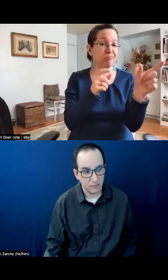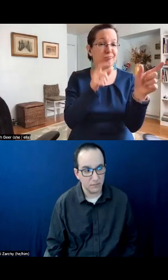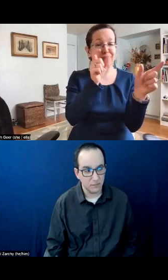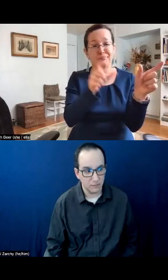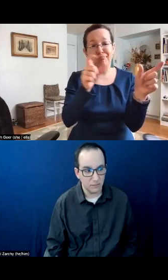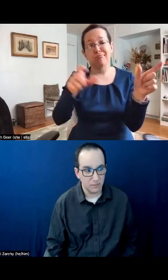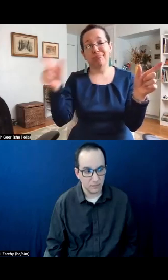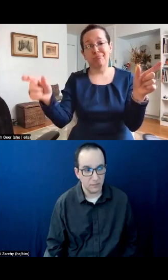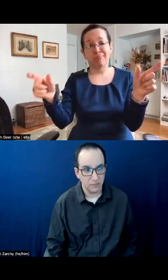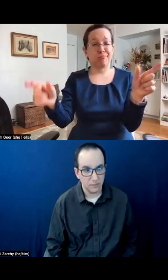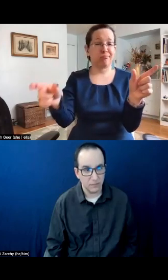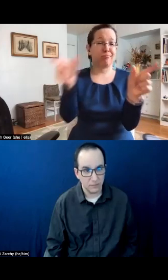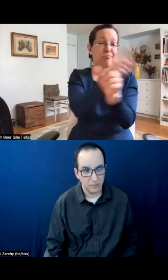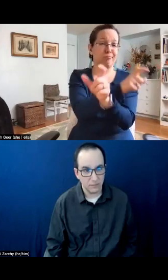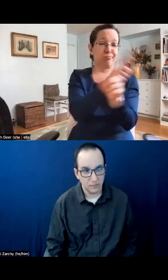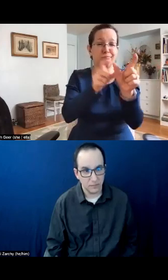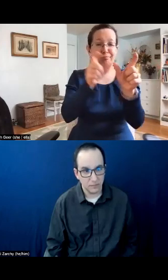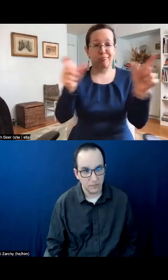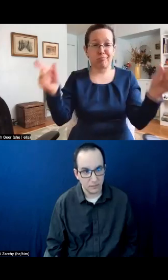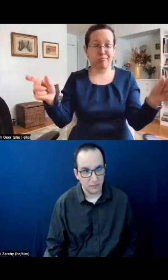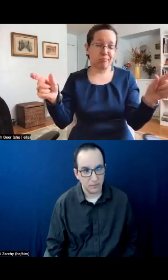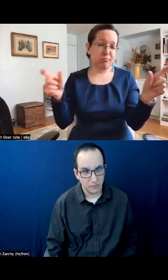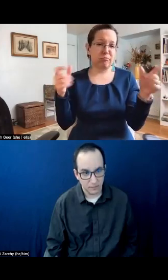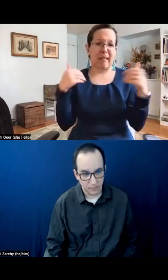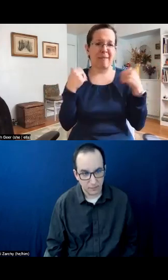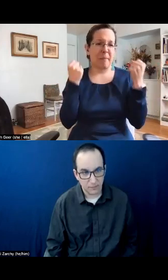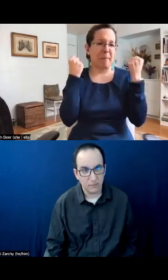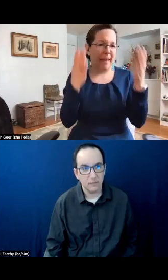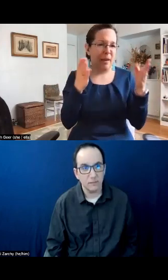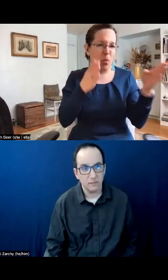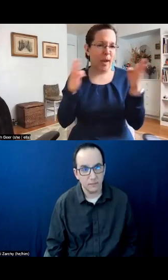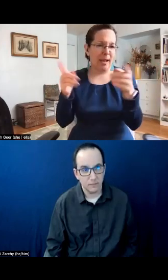Some languages have much more flexible syntactical